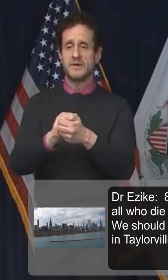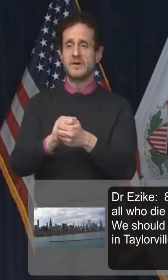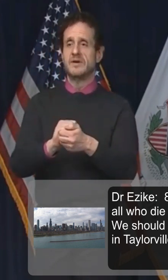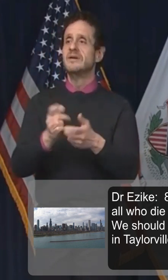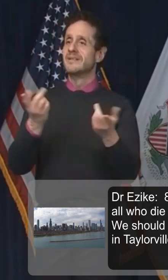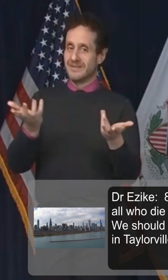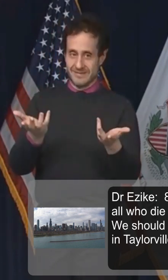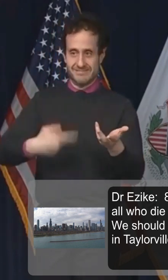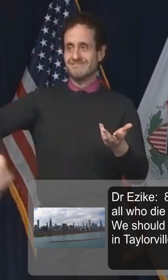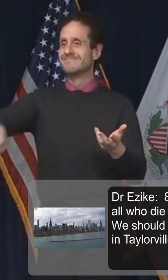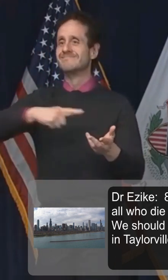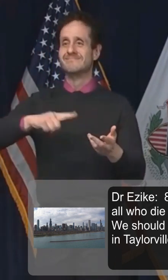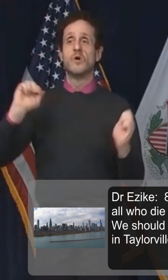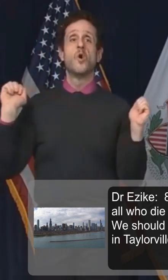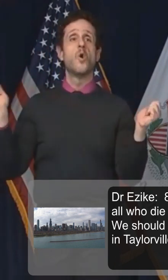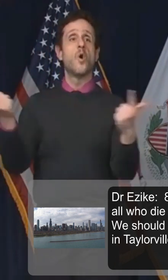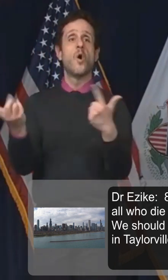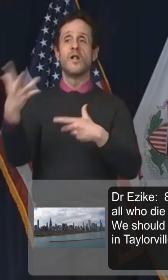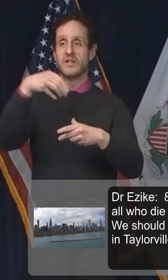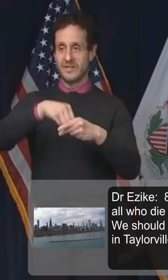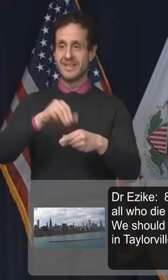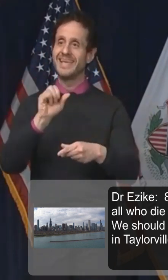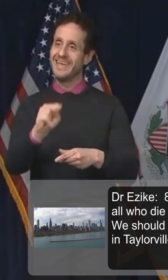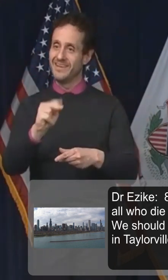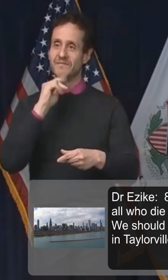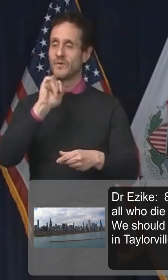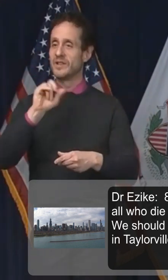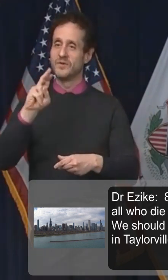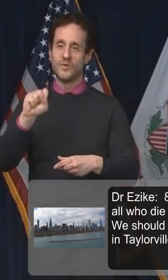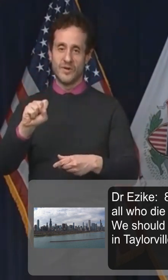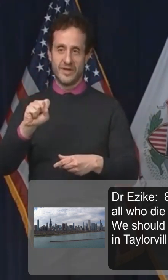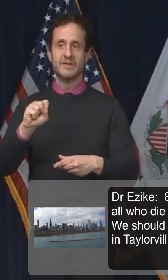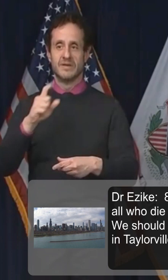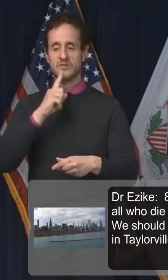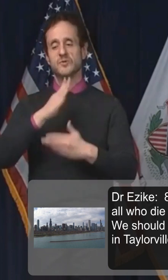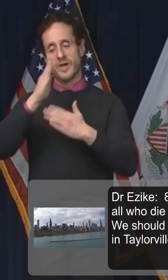all in for Illinois and do our part to end this pandemic.